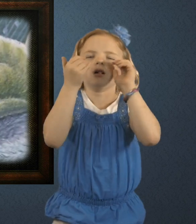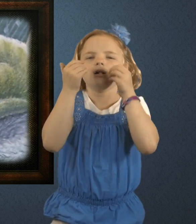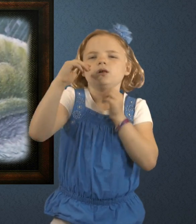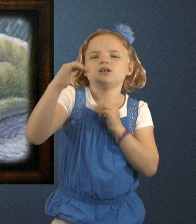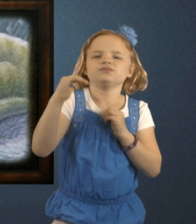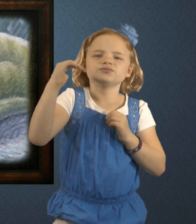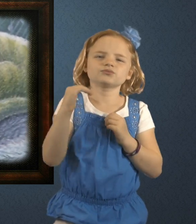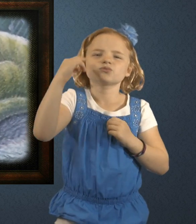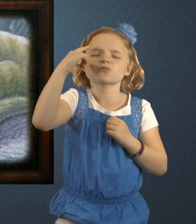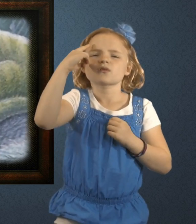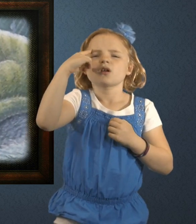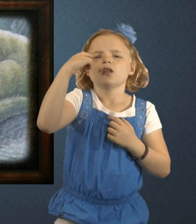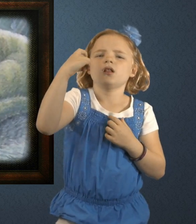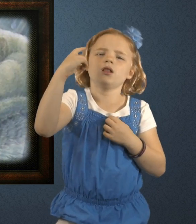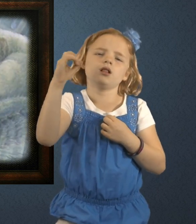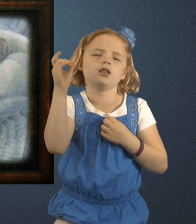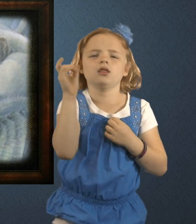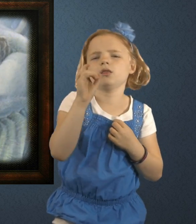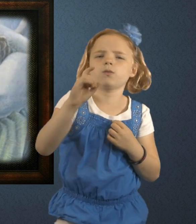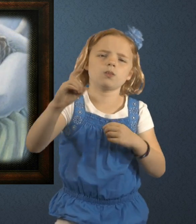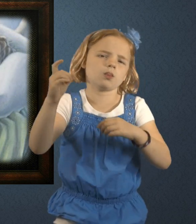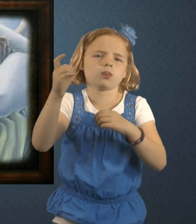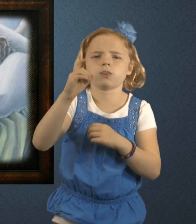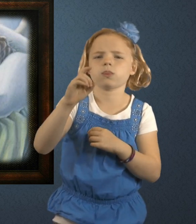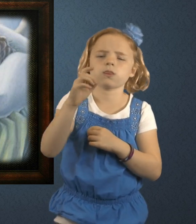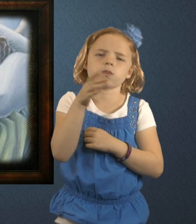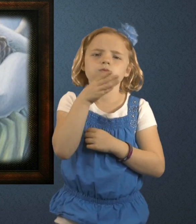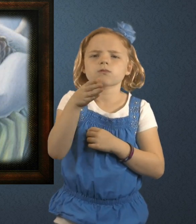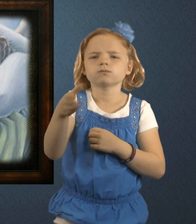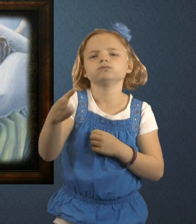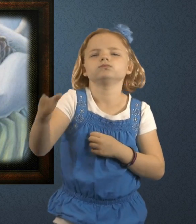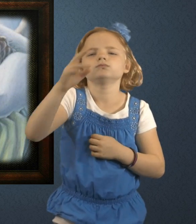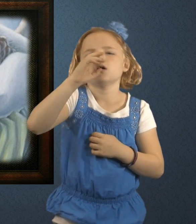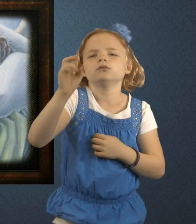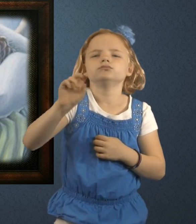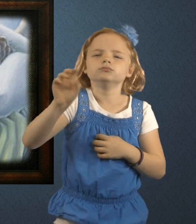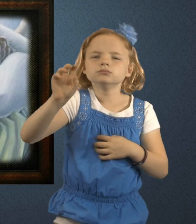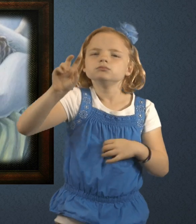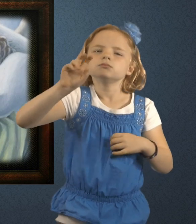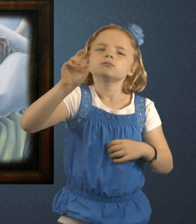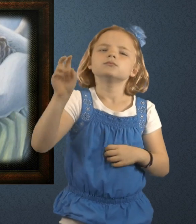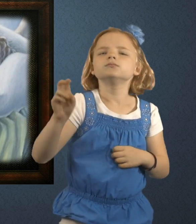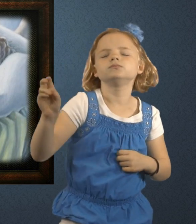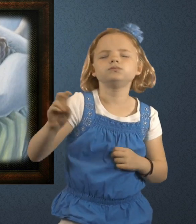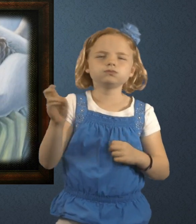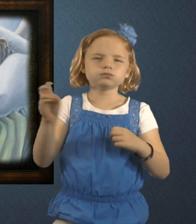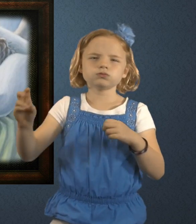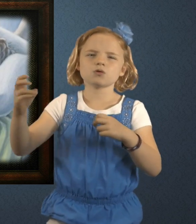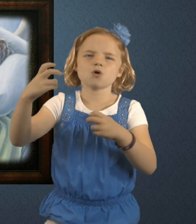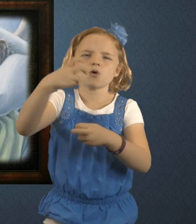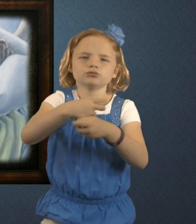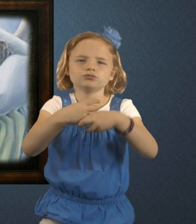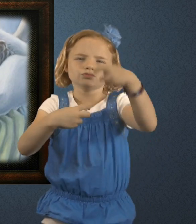On a dozing dog, on a dozing child,